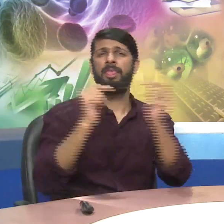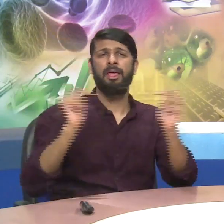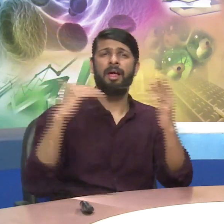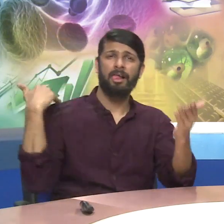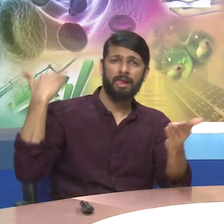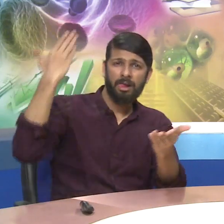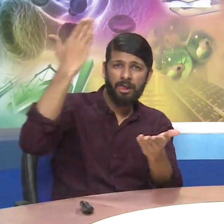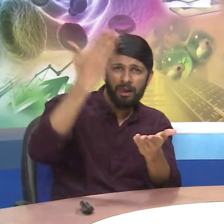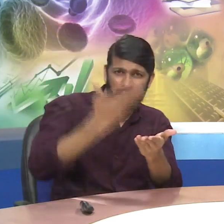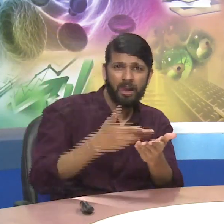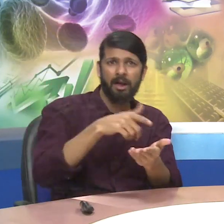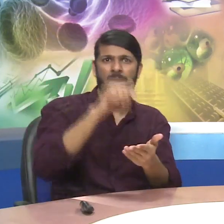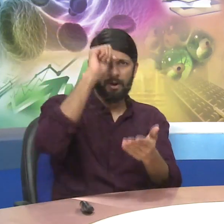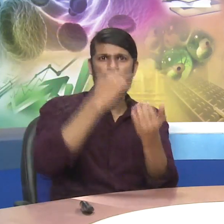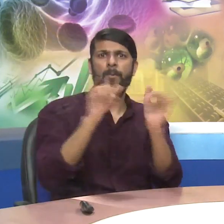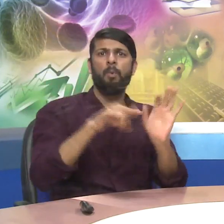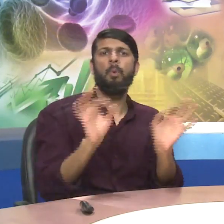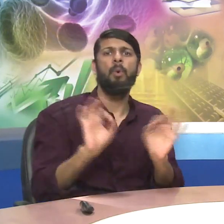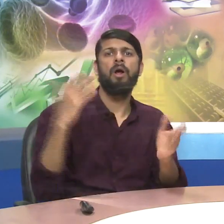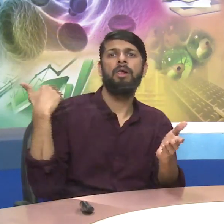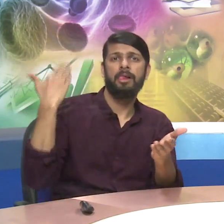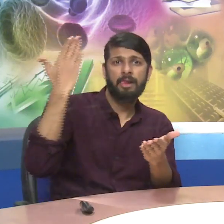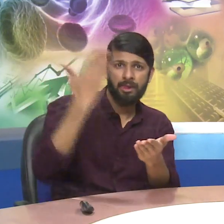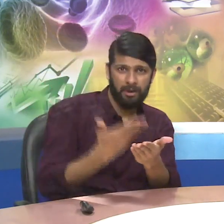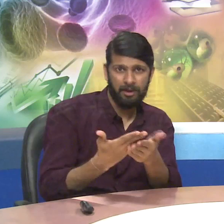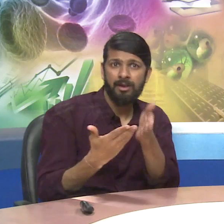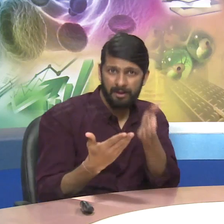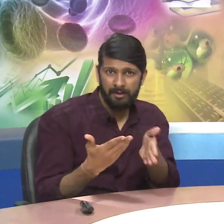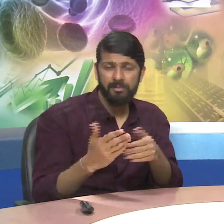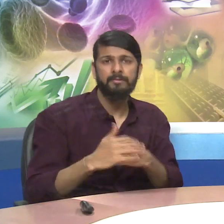This is about 200 years before.